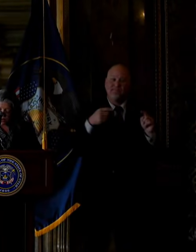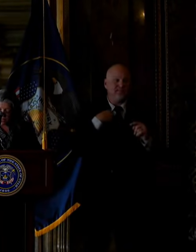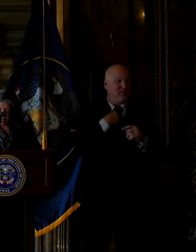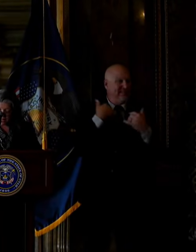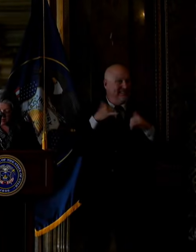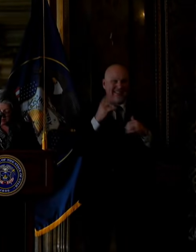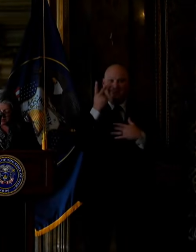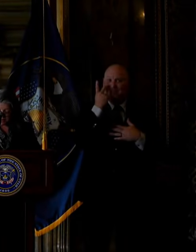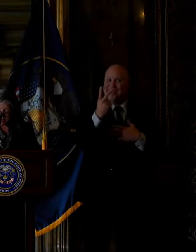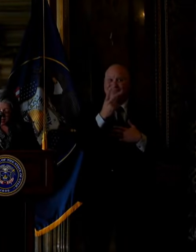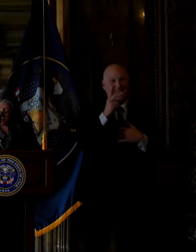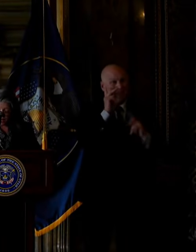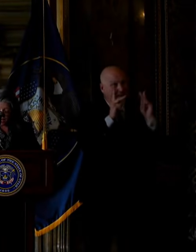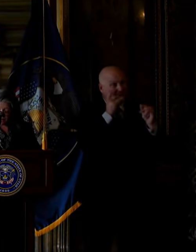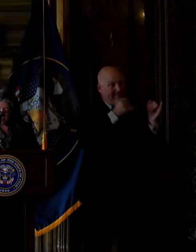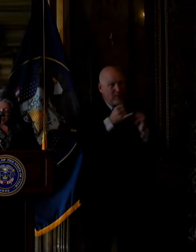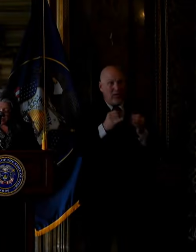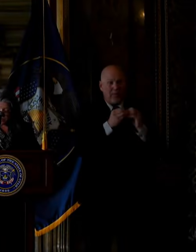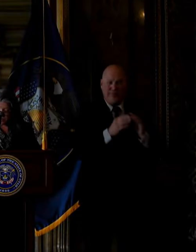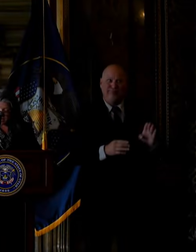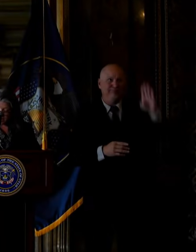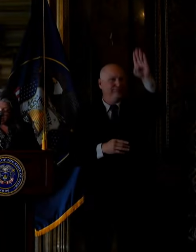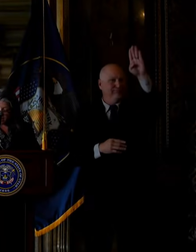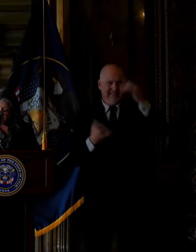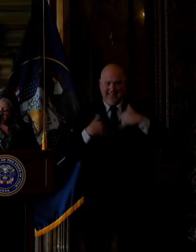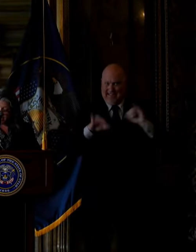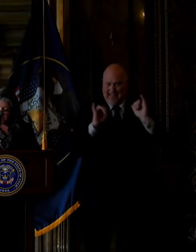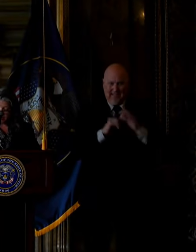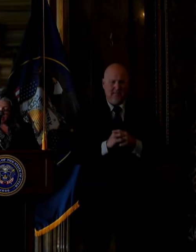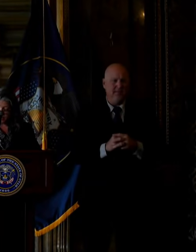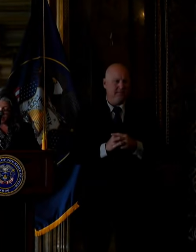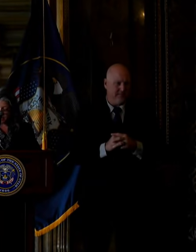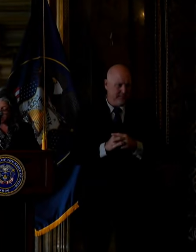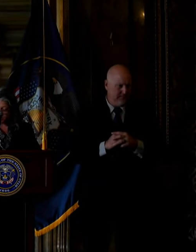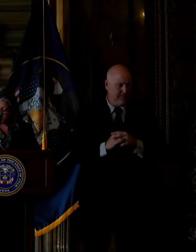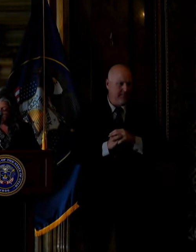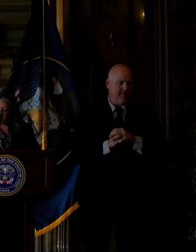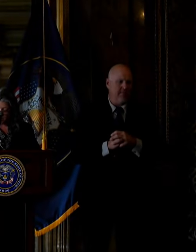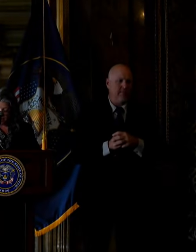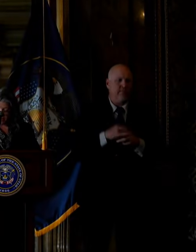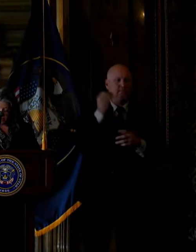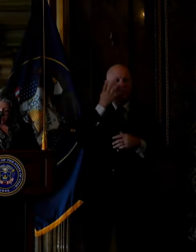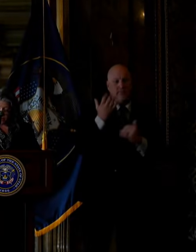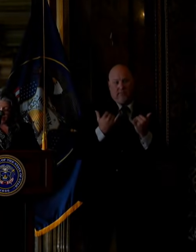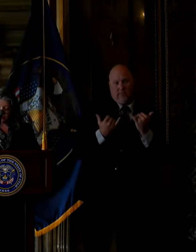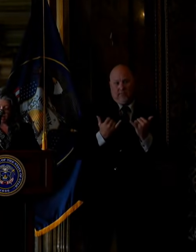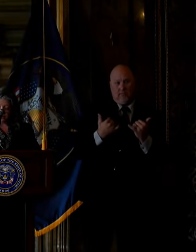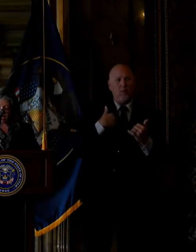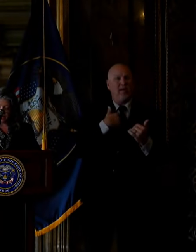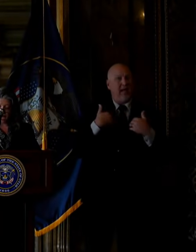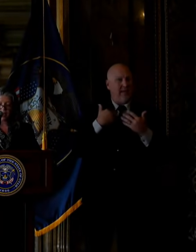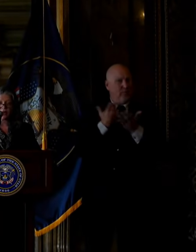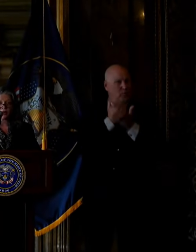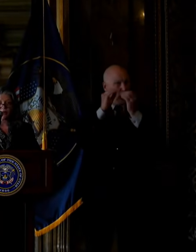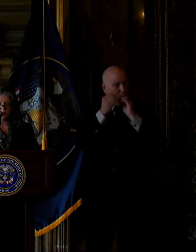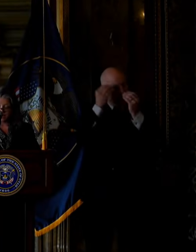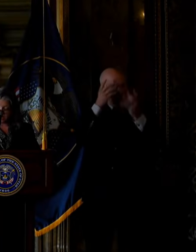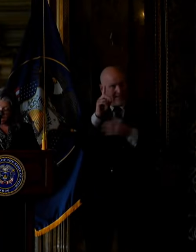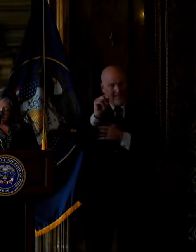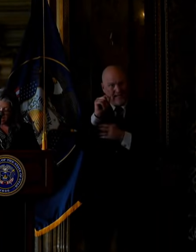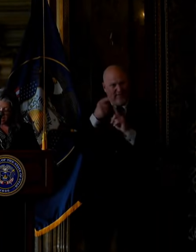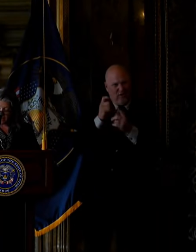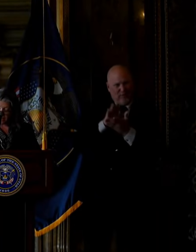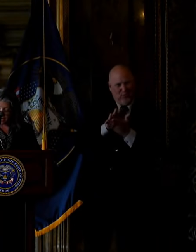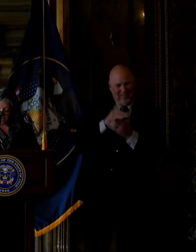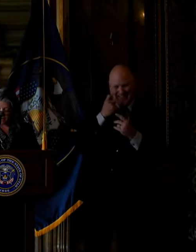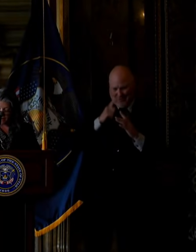Moving to our data, we have new school data. Right now, cases among school-age children are about 3.5 times higher than what we